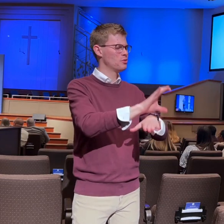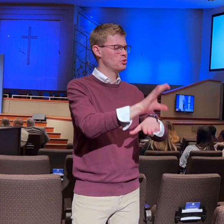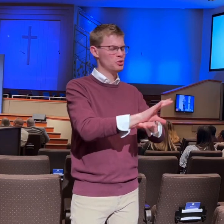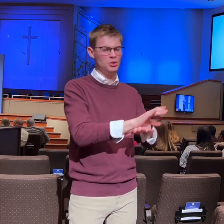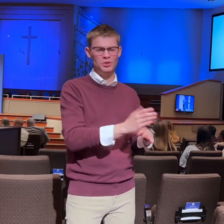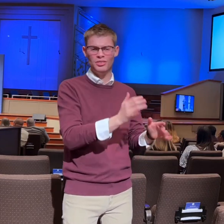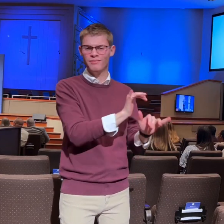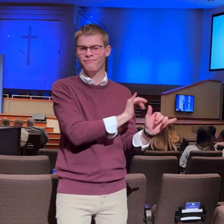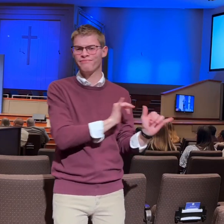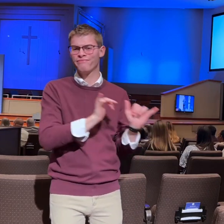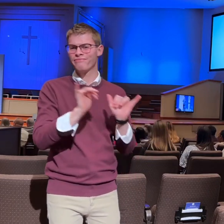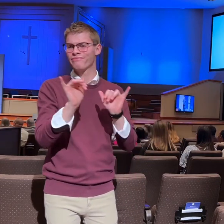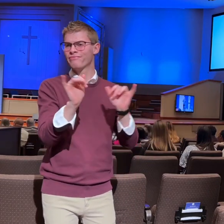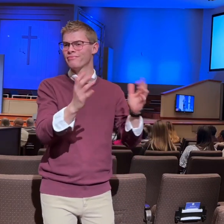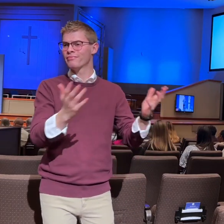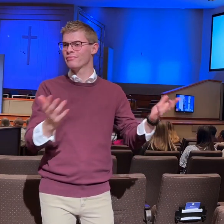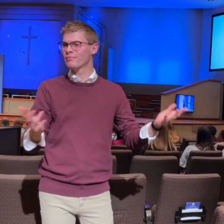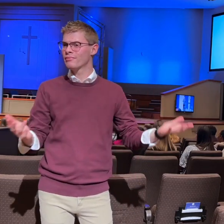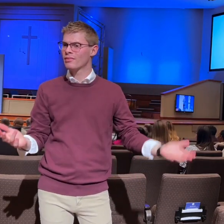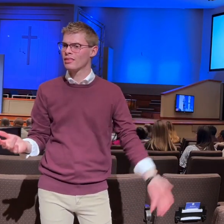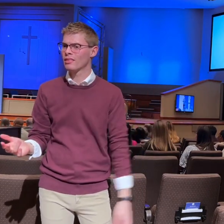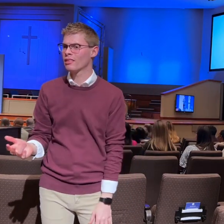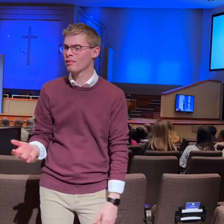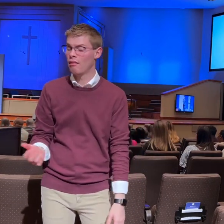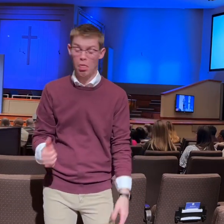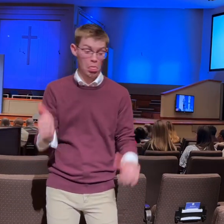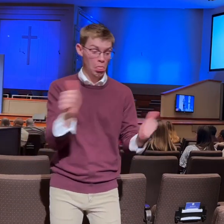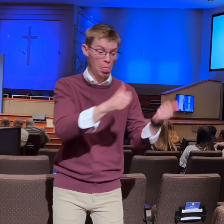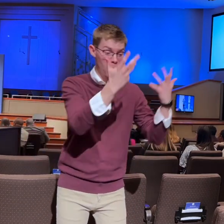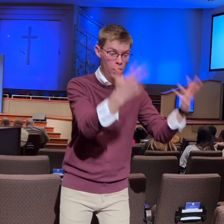acted like it was the greatest revelation and they baptized her.